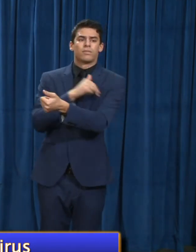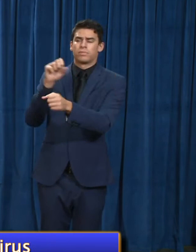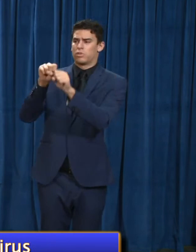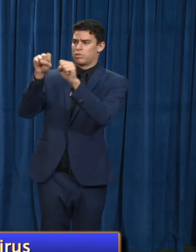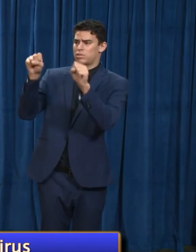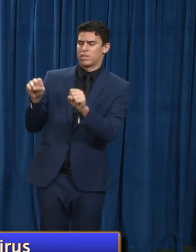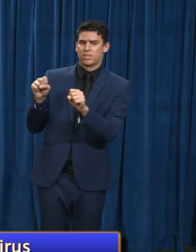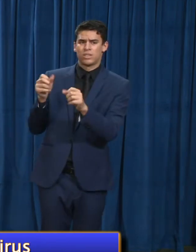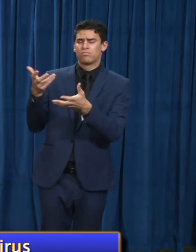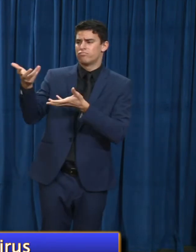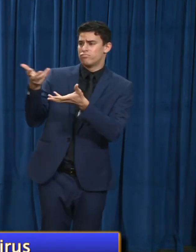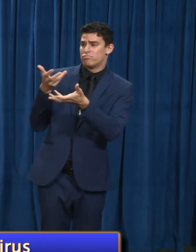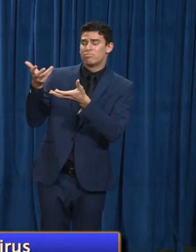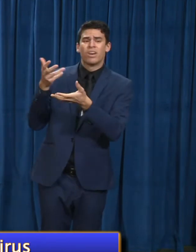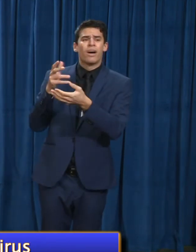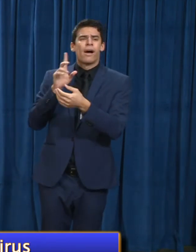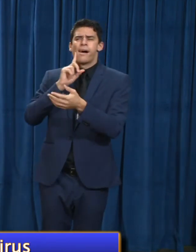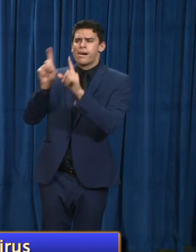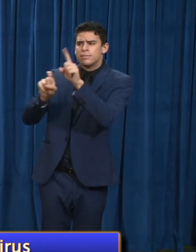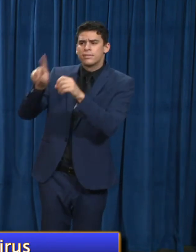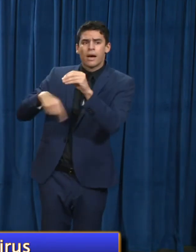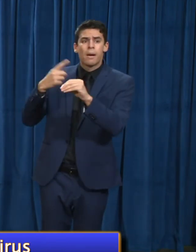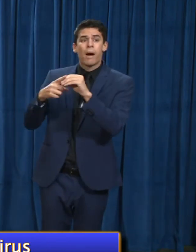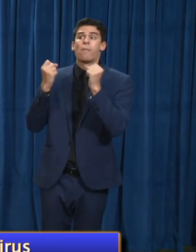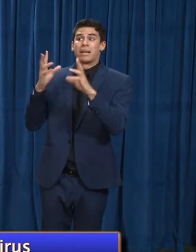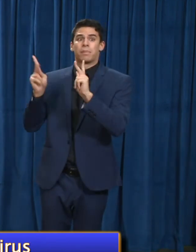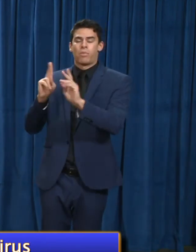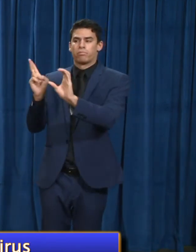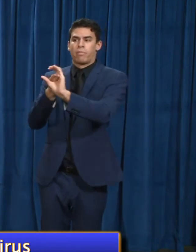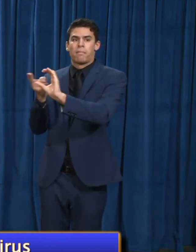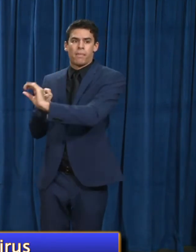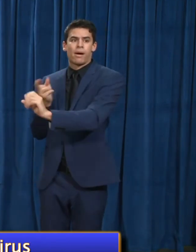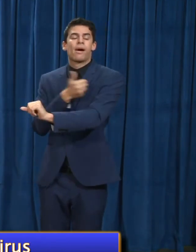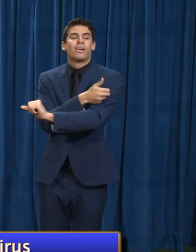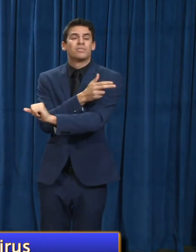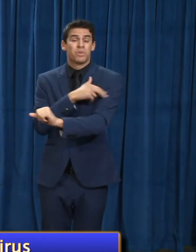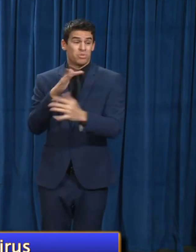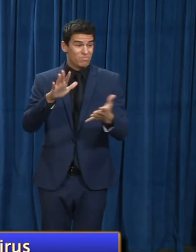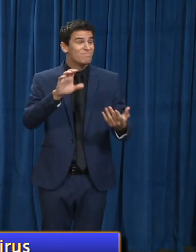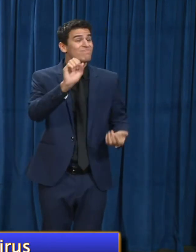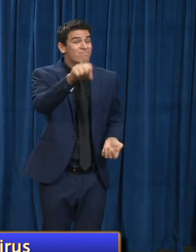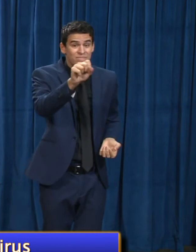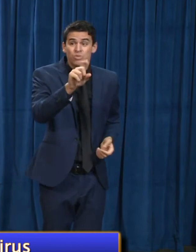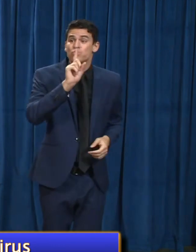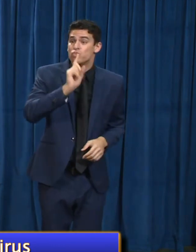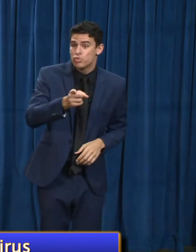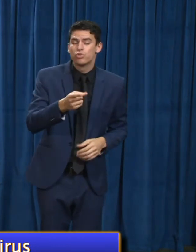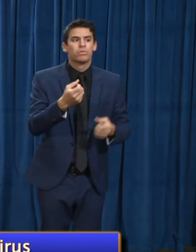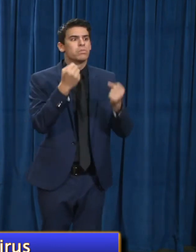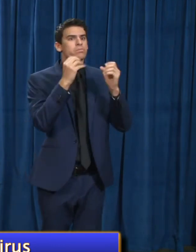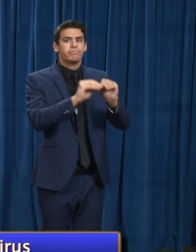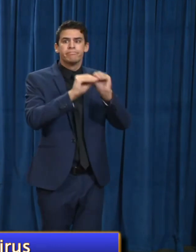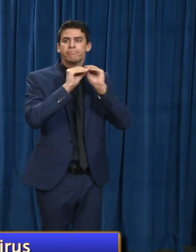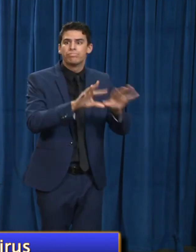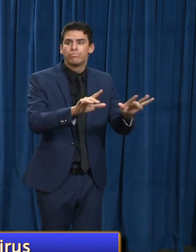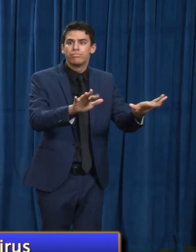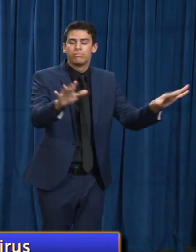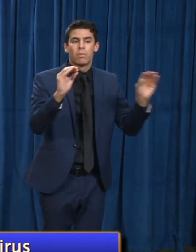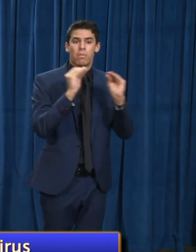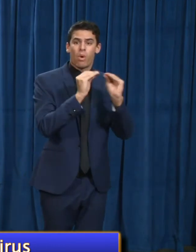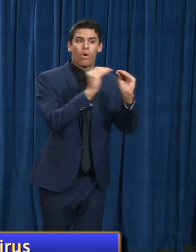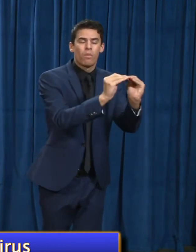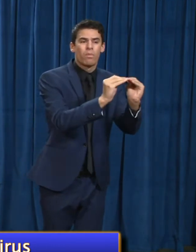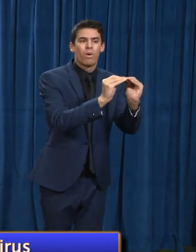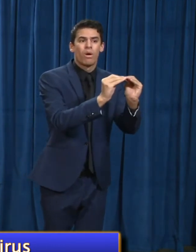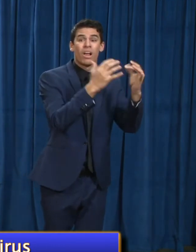to hospitalization. Although we have seen very high numbers of infection, it has not translated